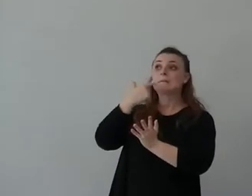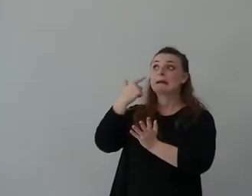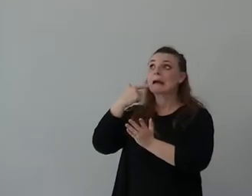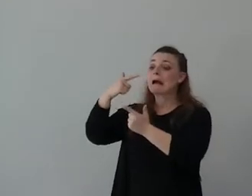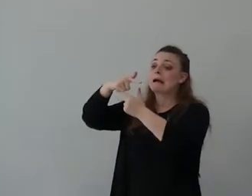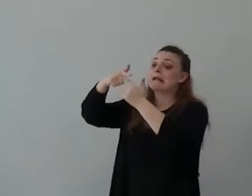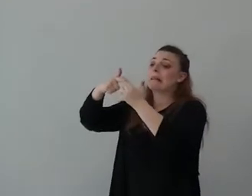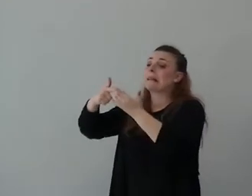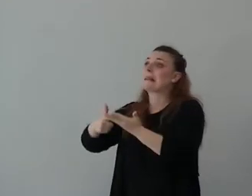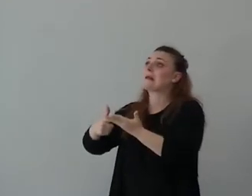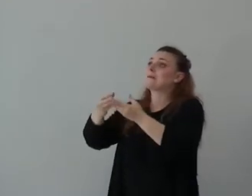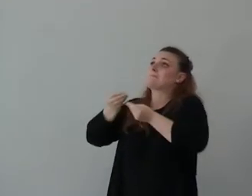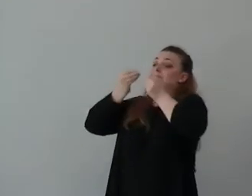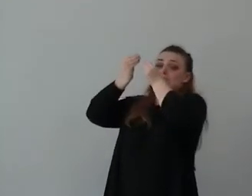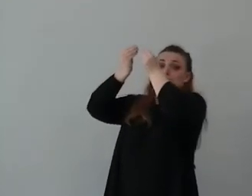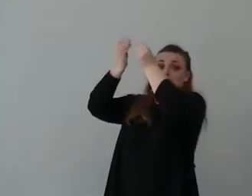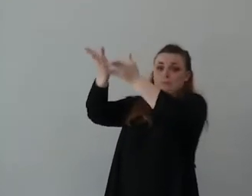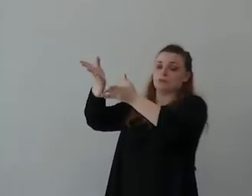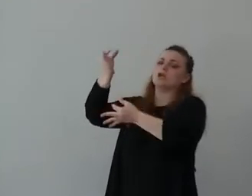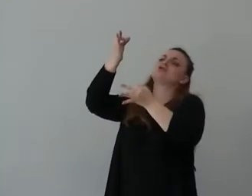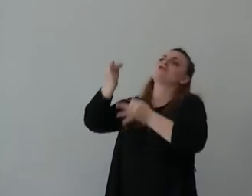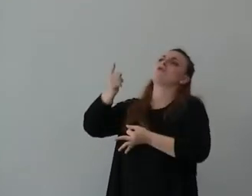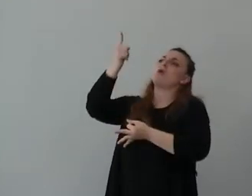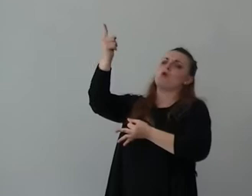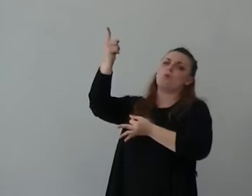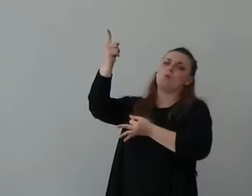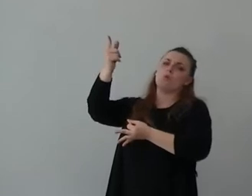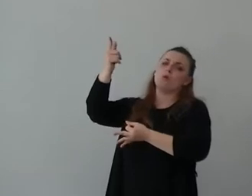us from all unrighteousness.